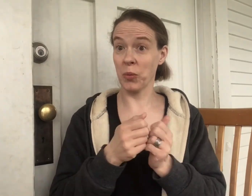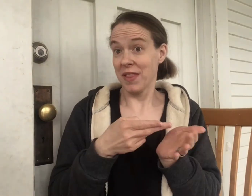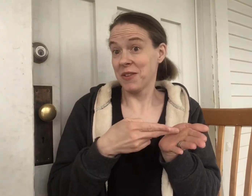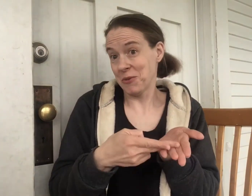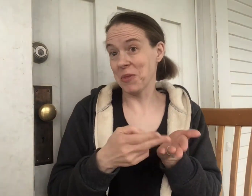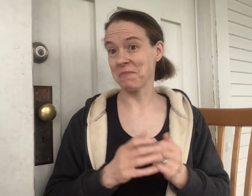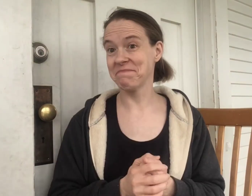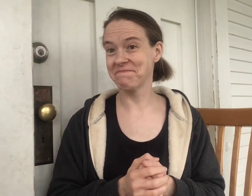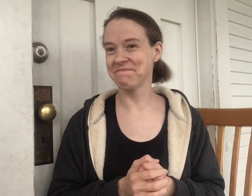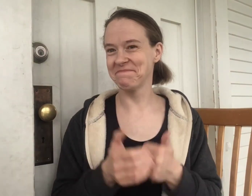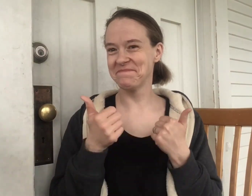conflict with the truth.